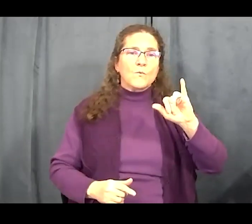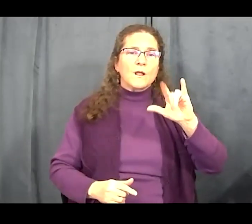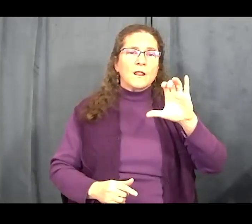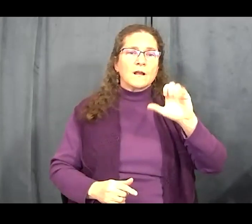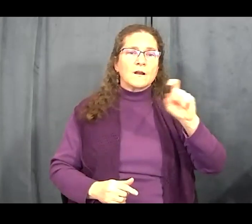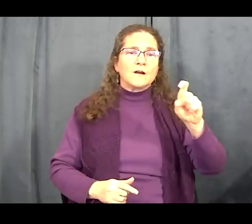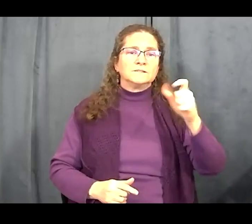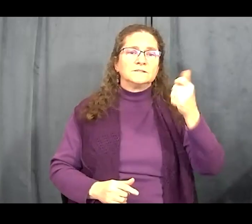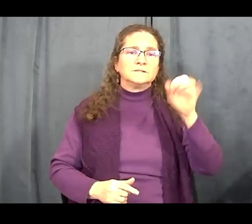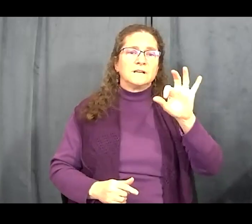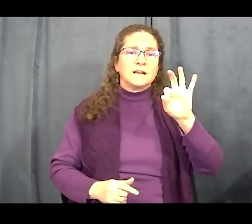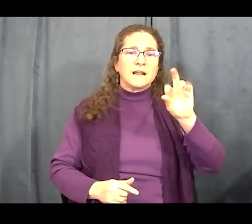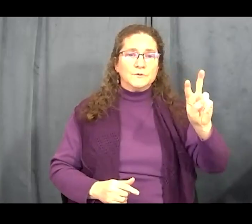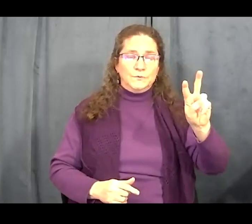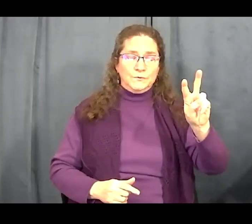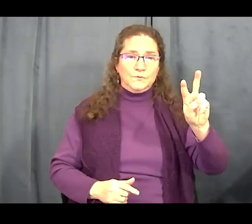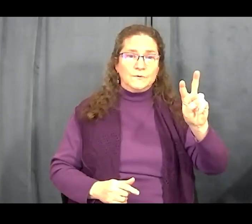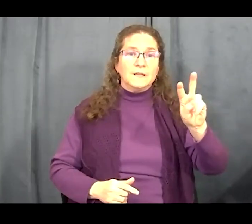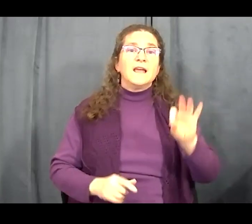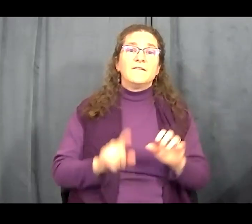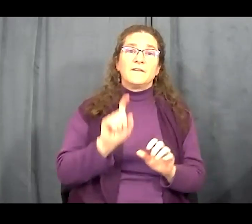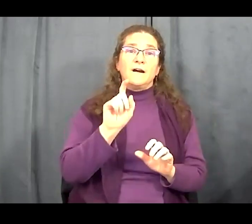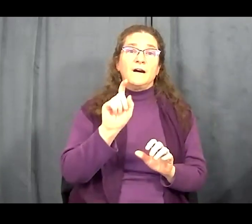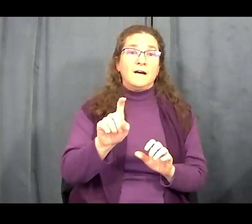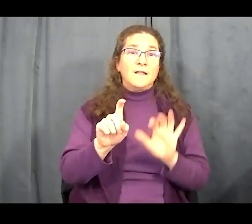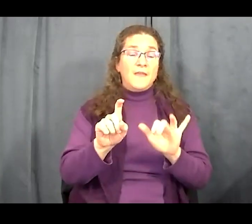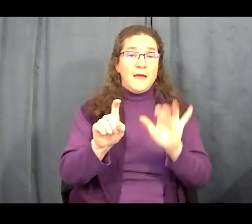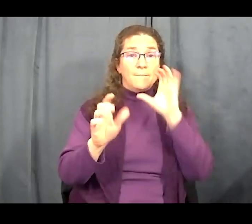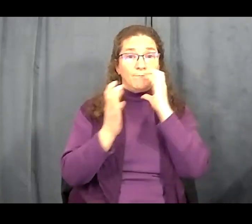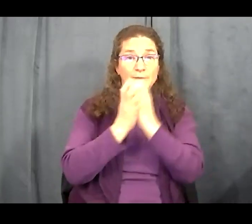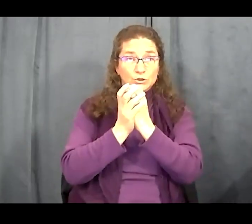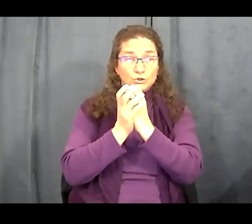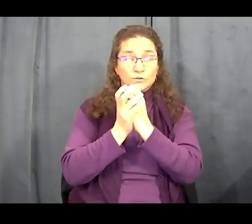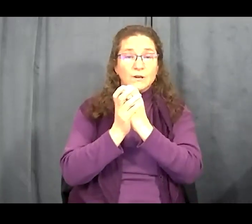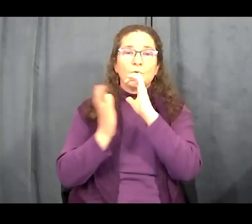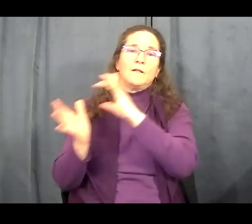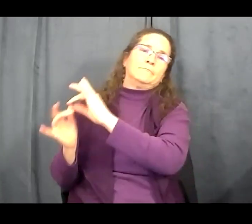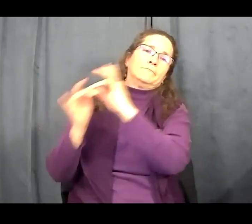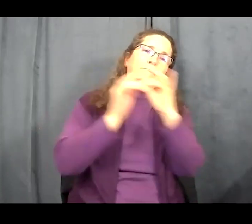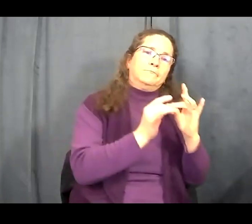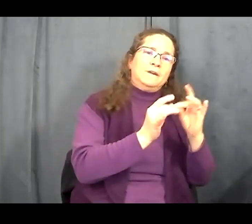you click on the picture, it will take you directly to the article where I was able to locate that.